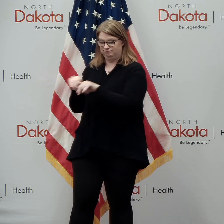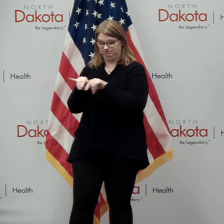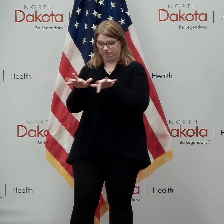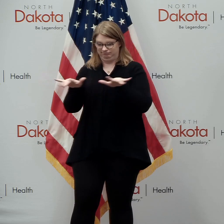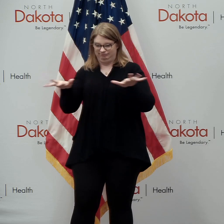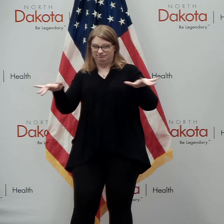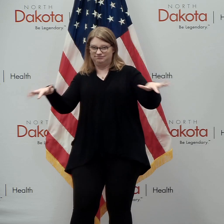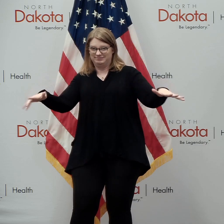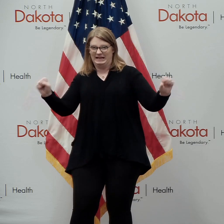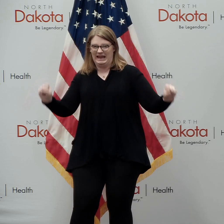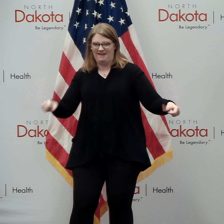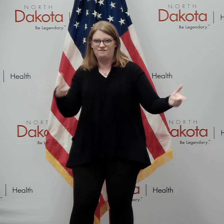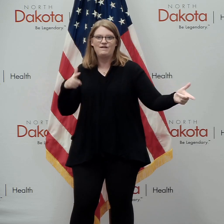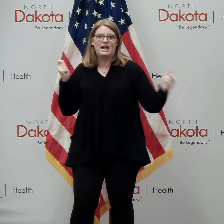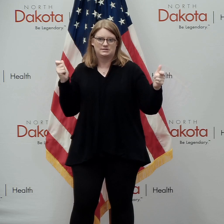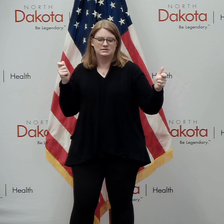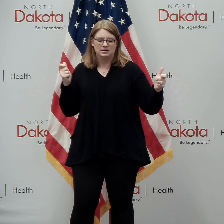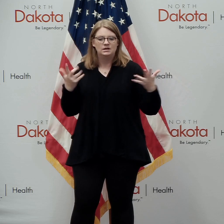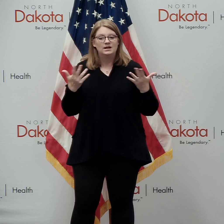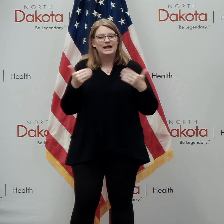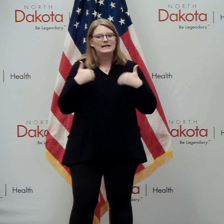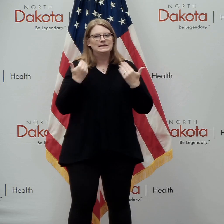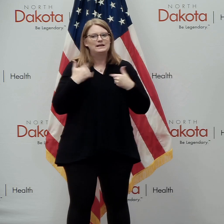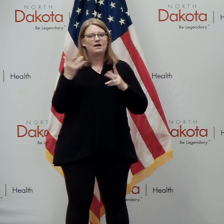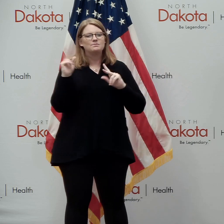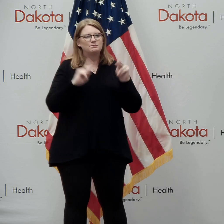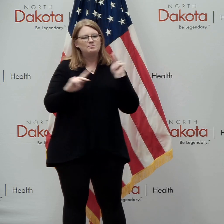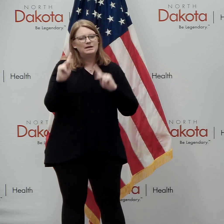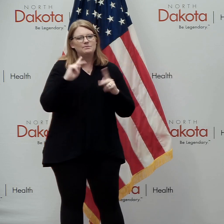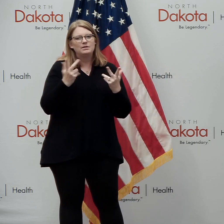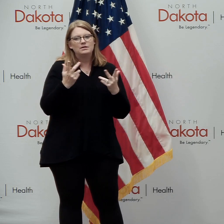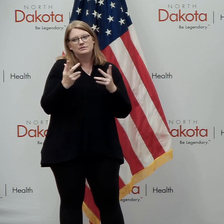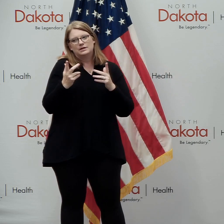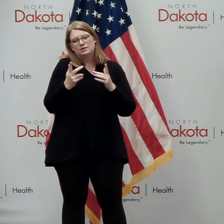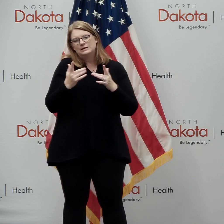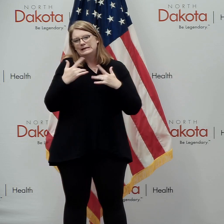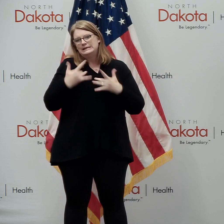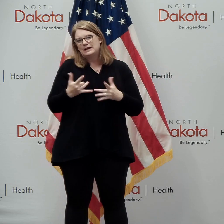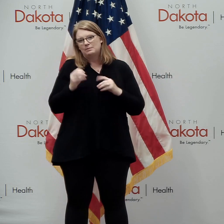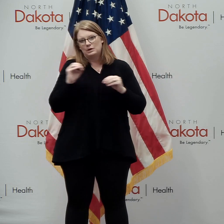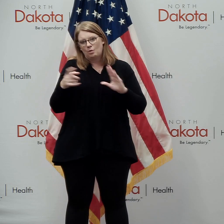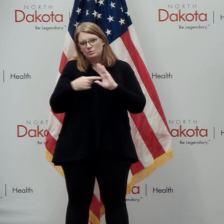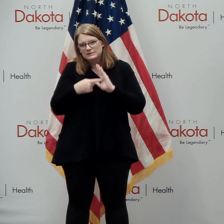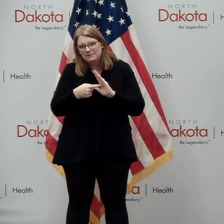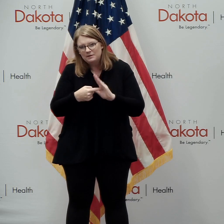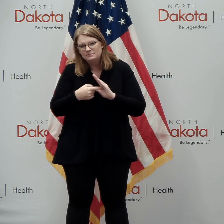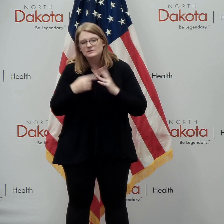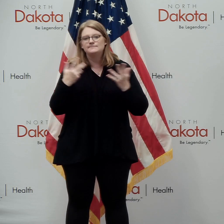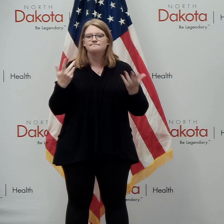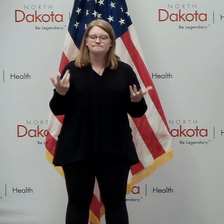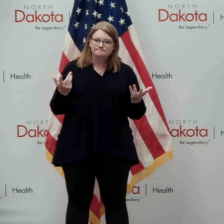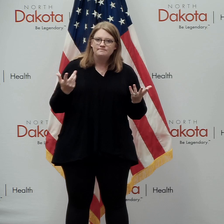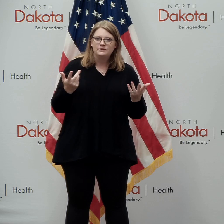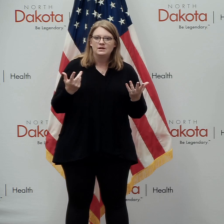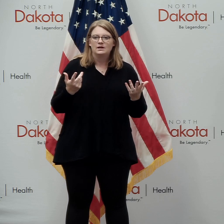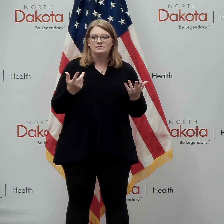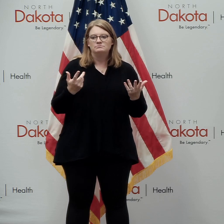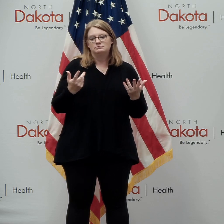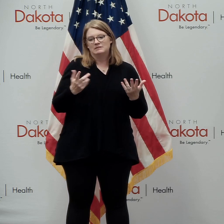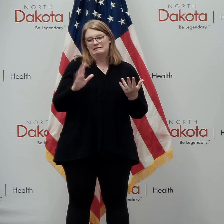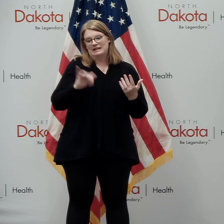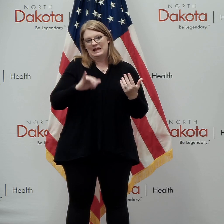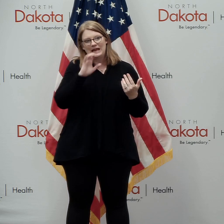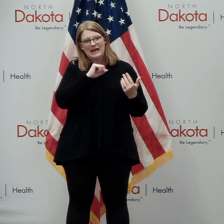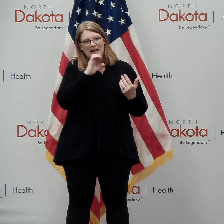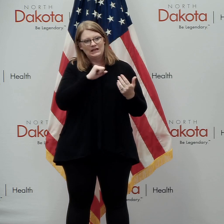another. Young people are, in fact, more likely to be asymptomatic. And of course, and at that age, perhaps